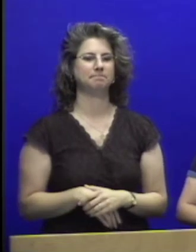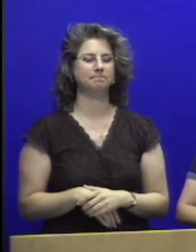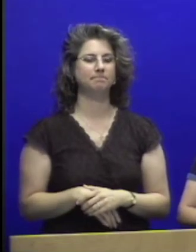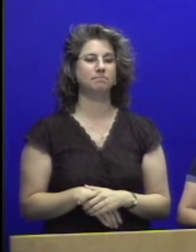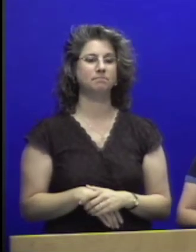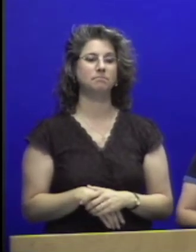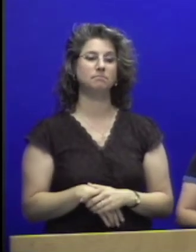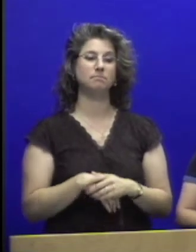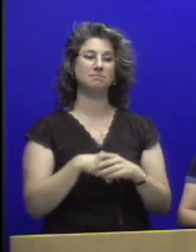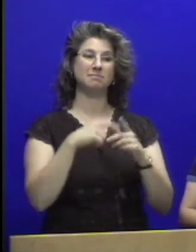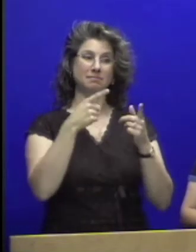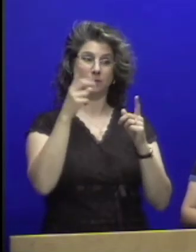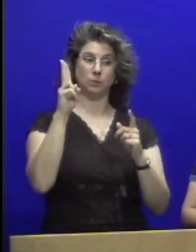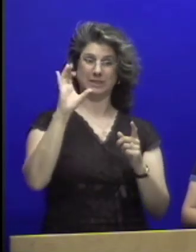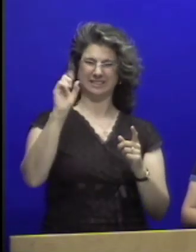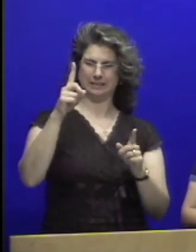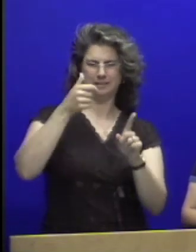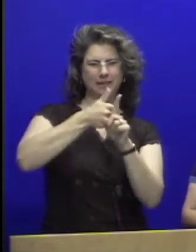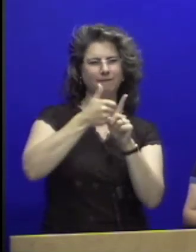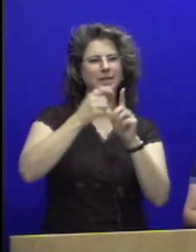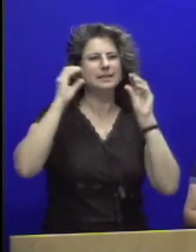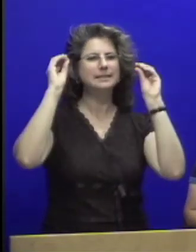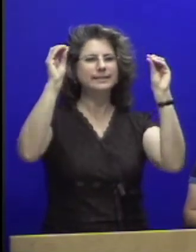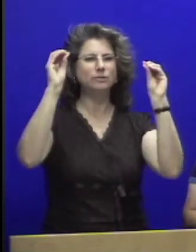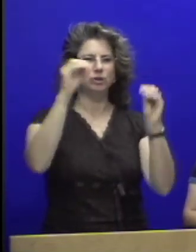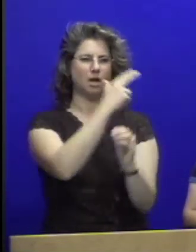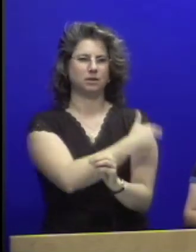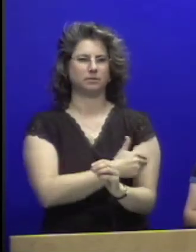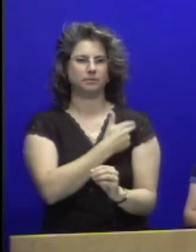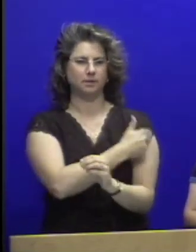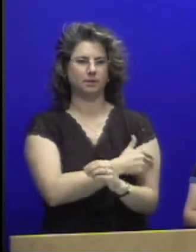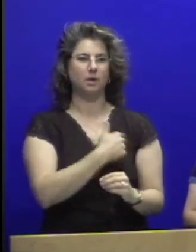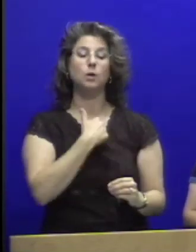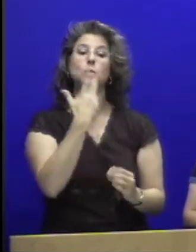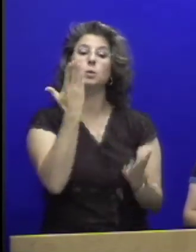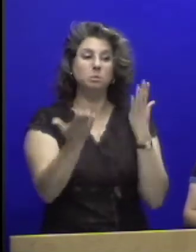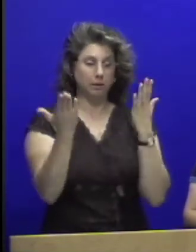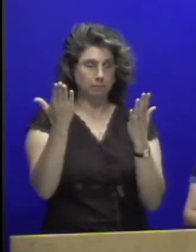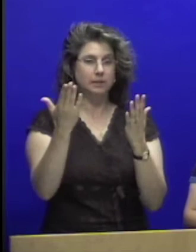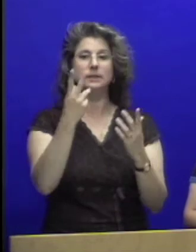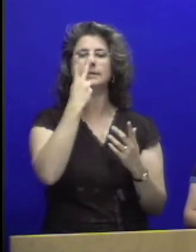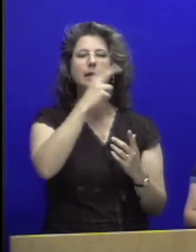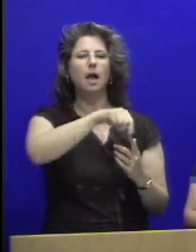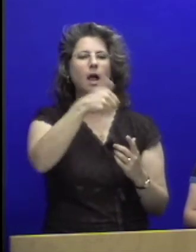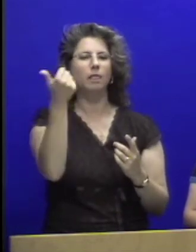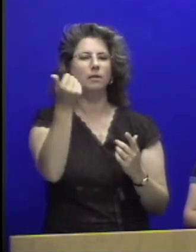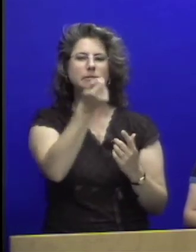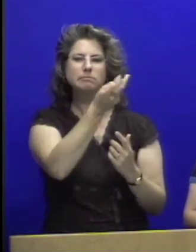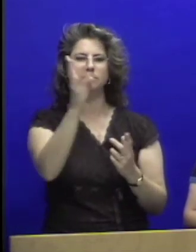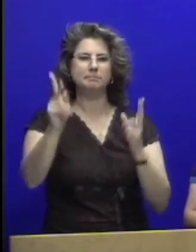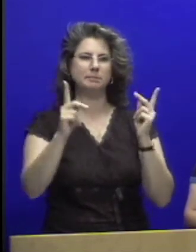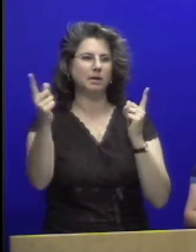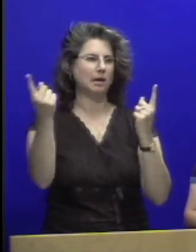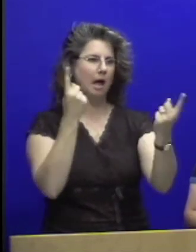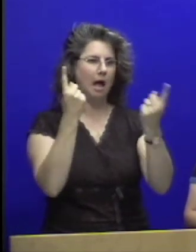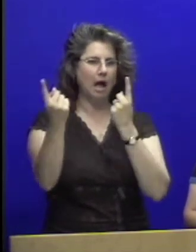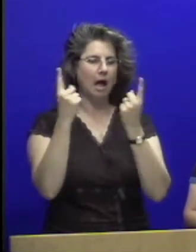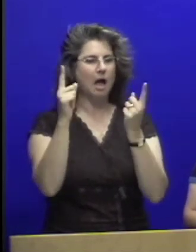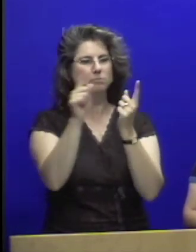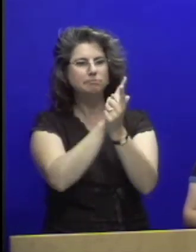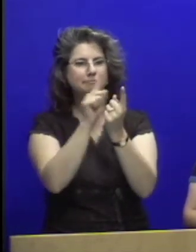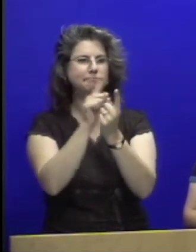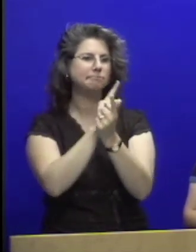At a teaching hospital like UCSD, you may also meet a variety of residents and